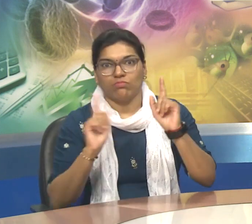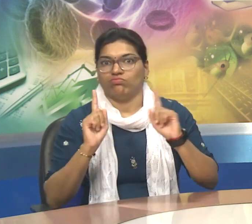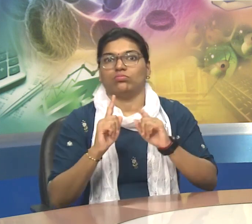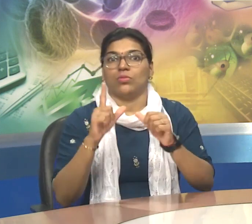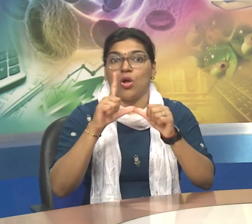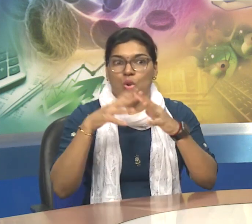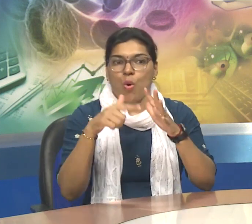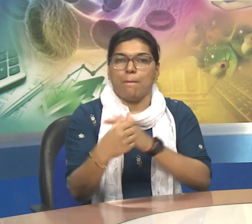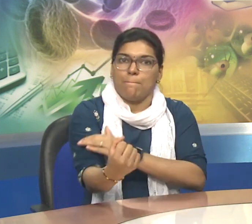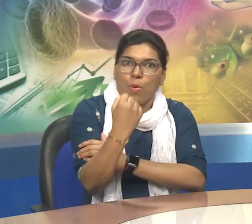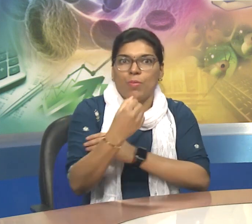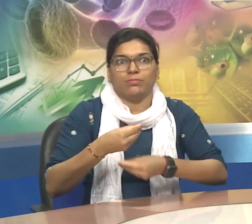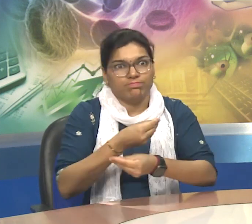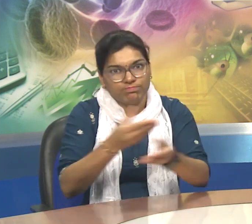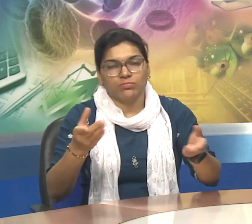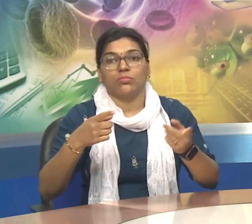Law have different kind of pillars